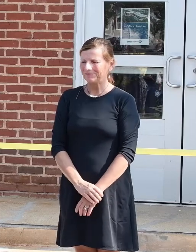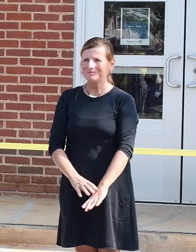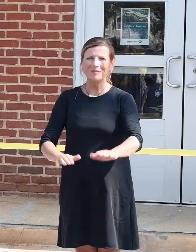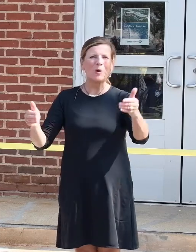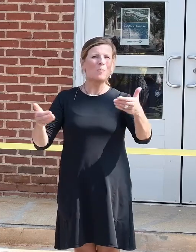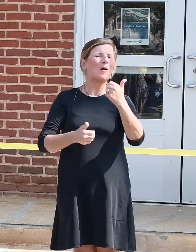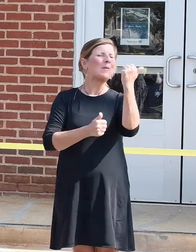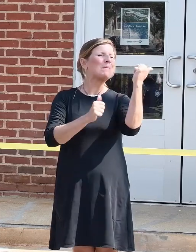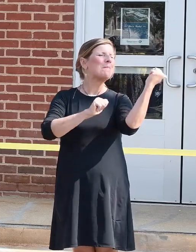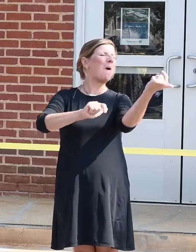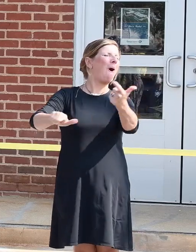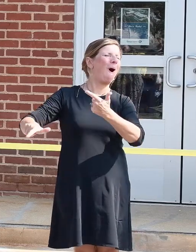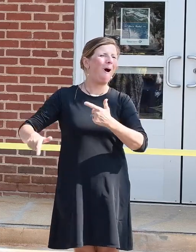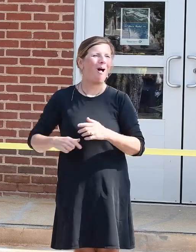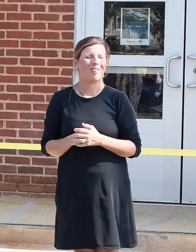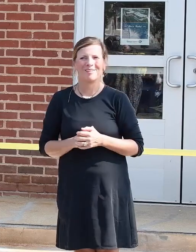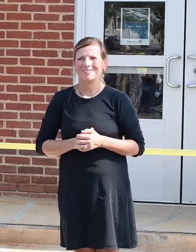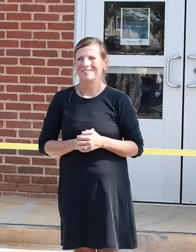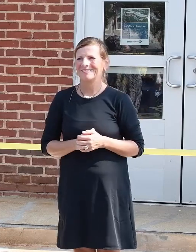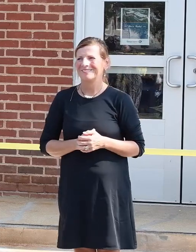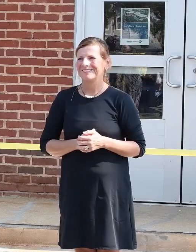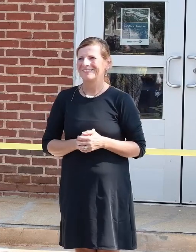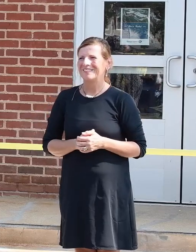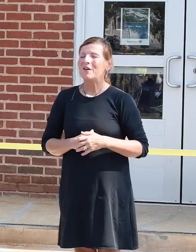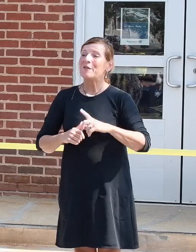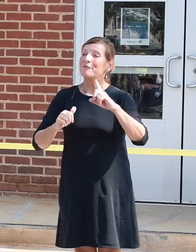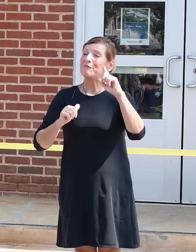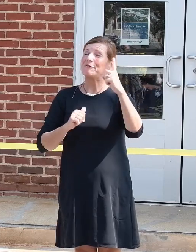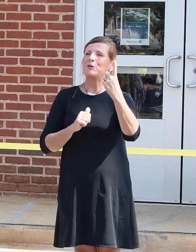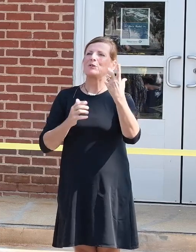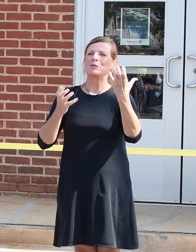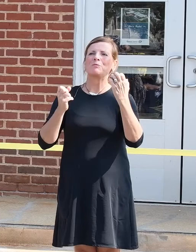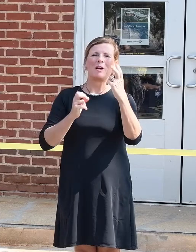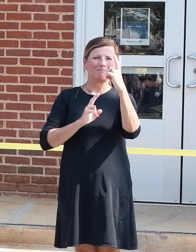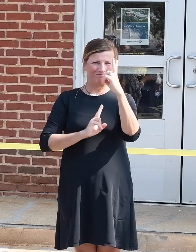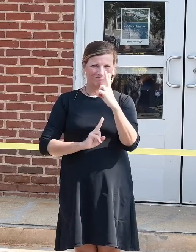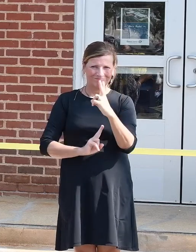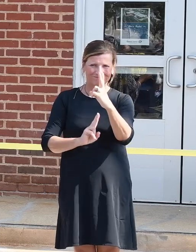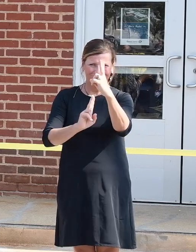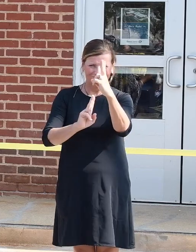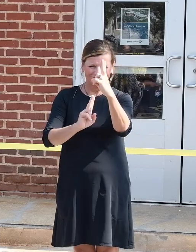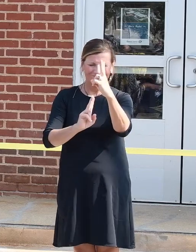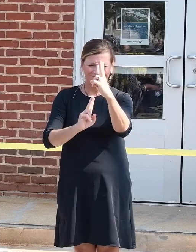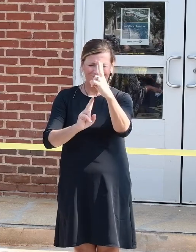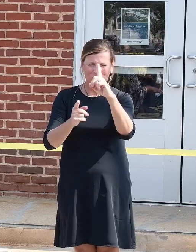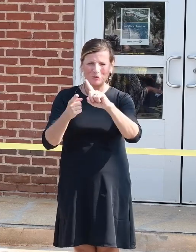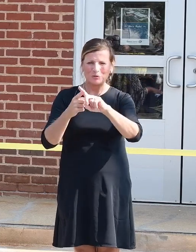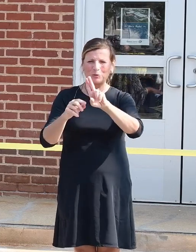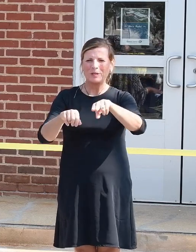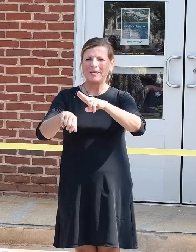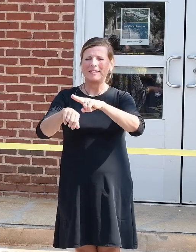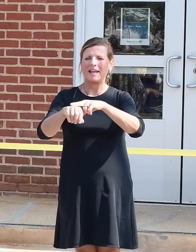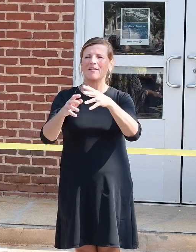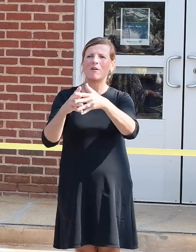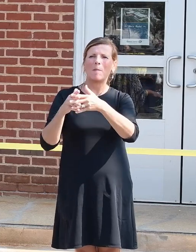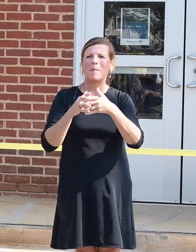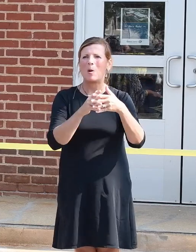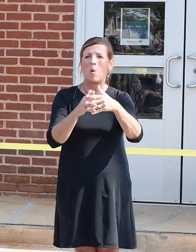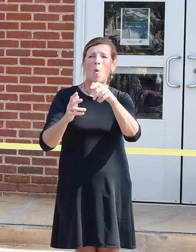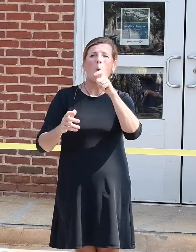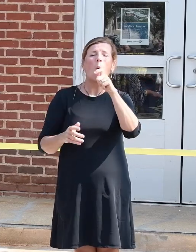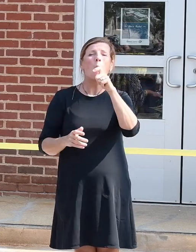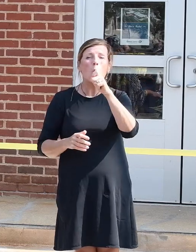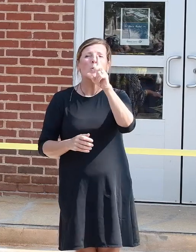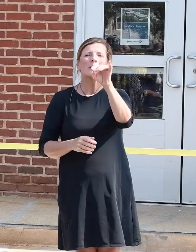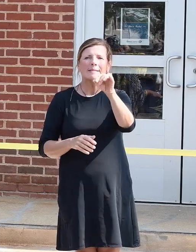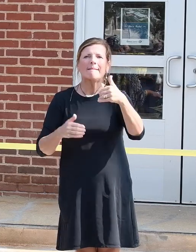Welcome, everyone. I first want to give homage to the Native Americans who had this land,